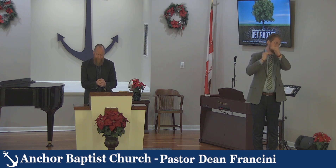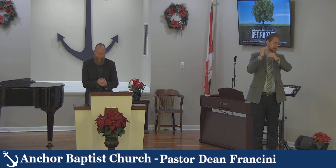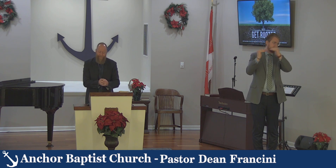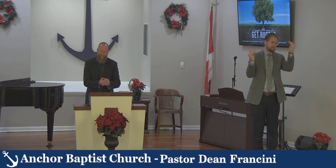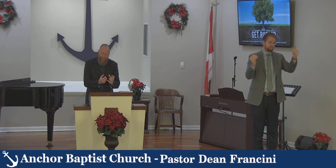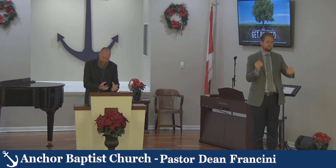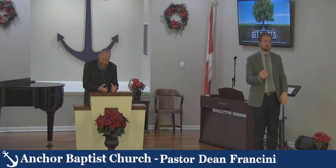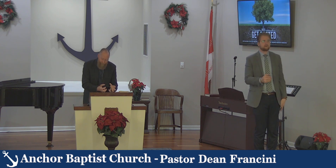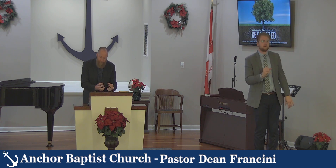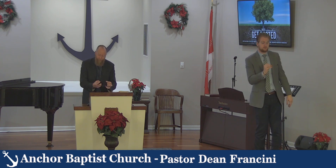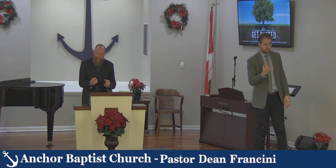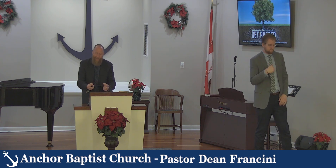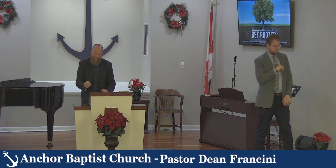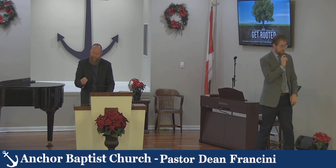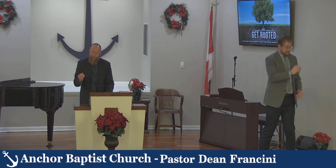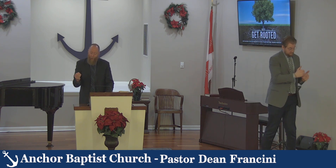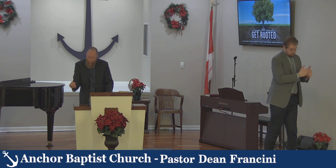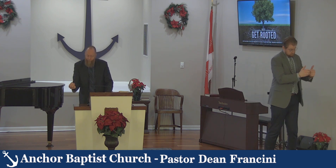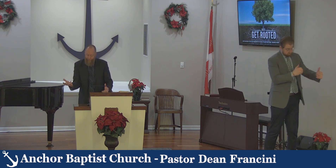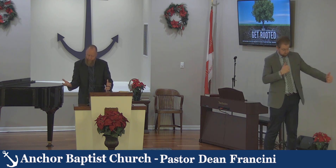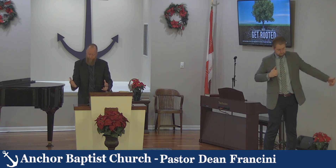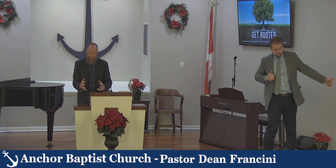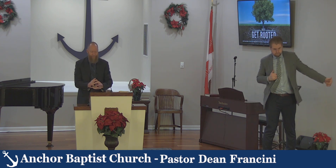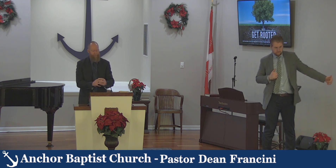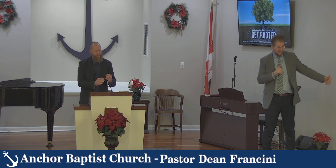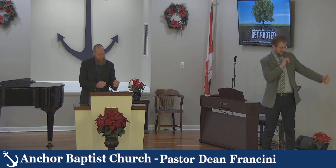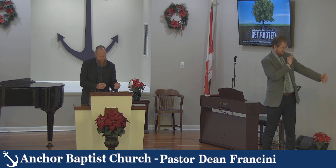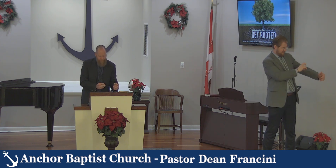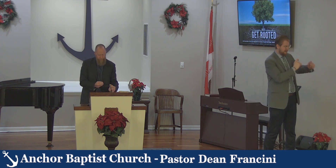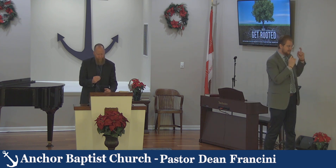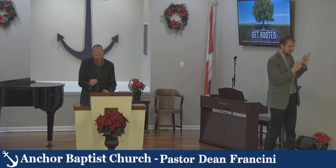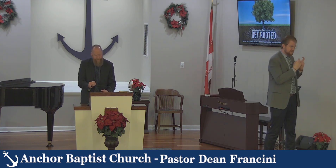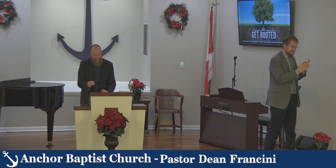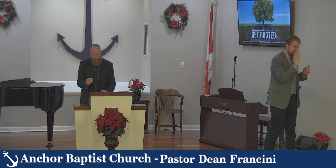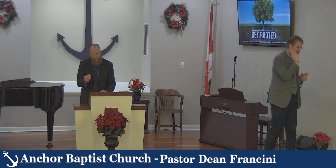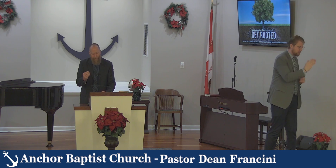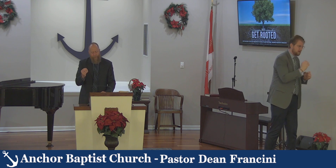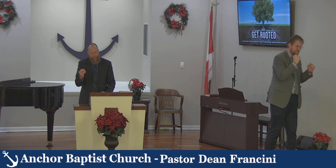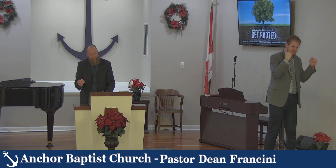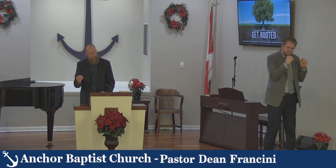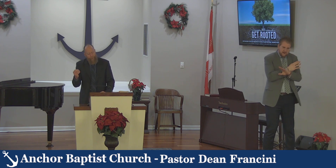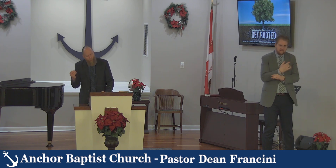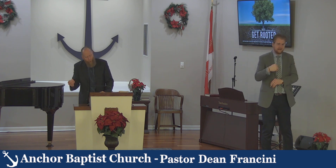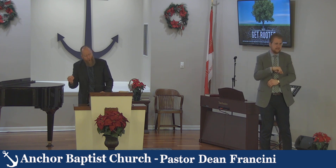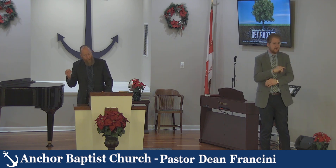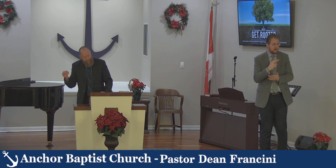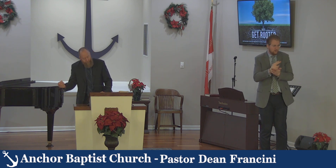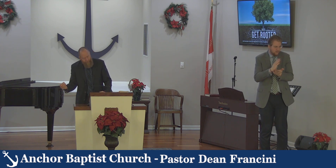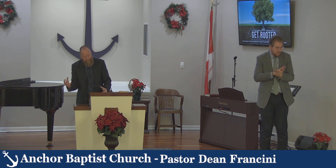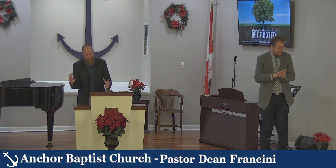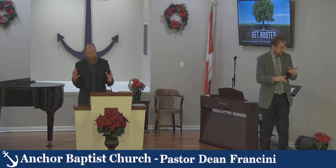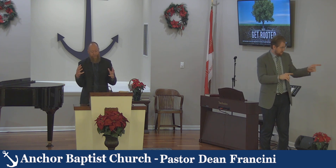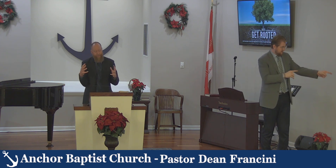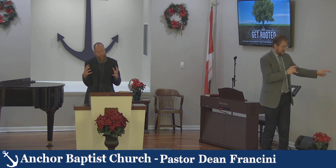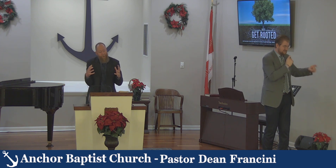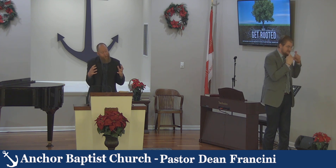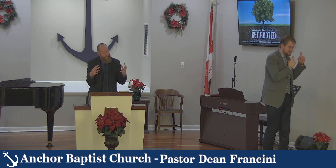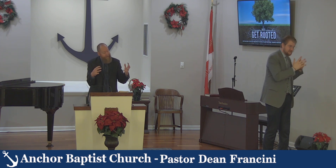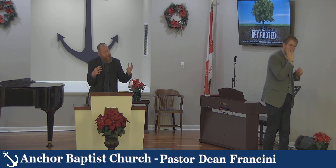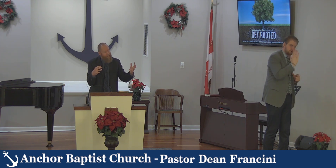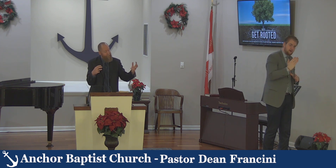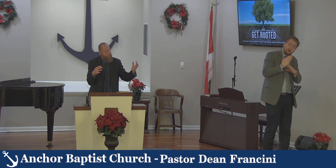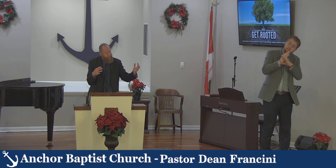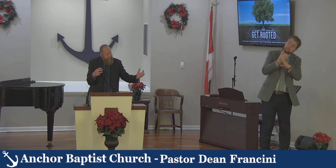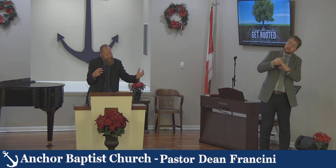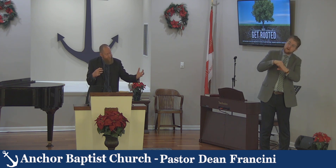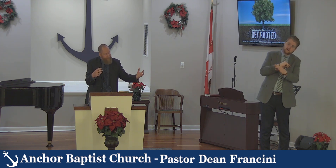understand that sinfulness violates holiness, and that sinfulness will violate our spiritual walk with God. And the more that